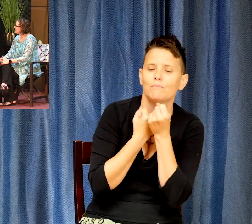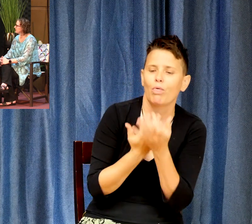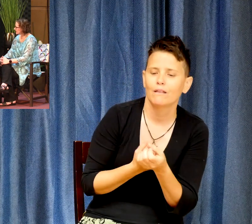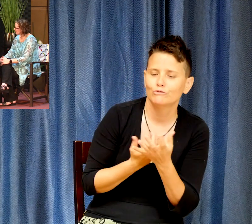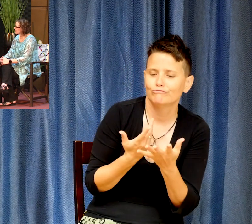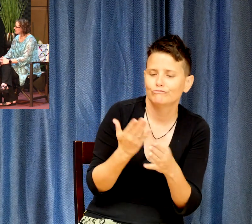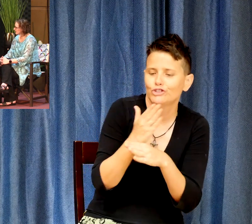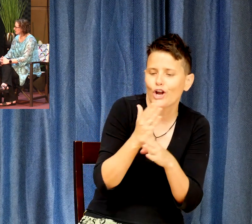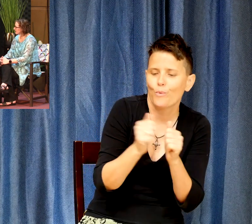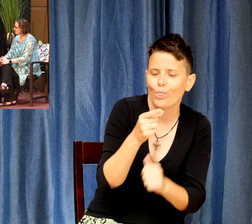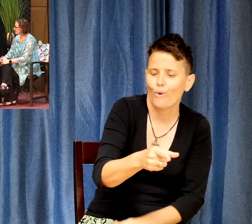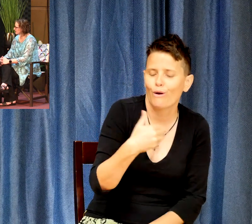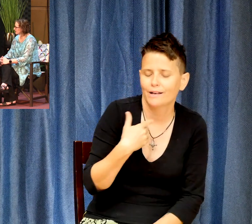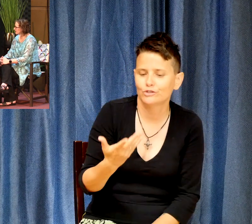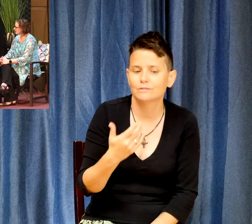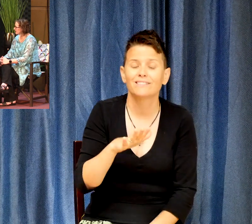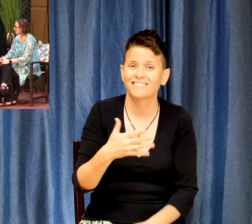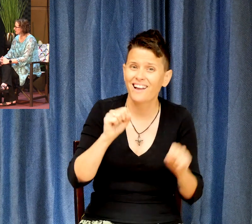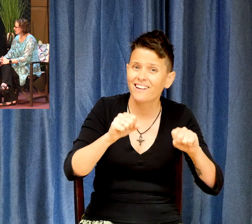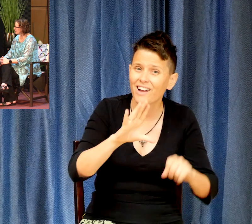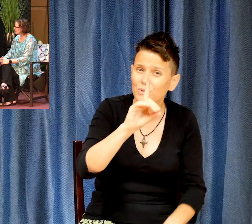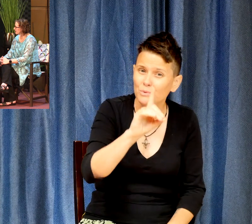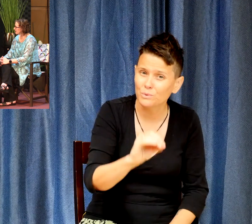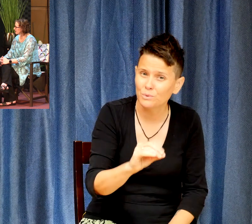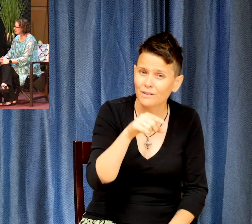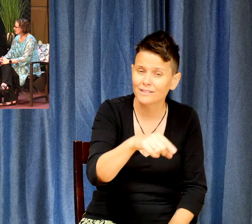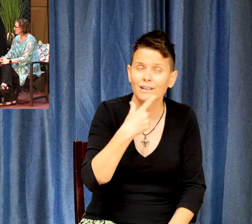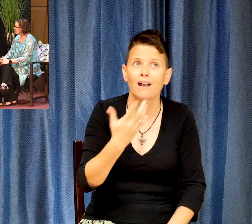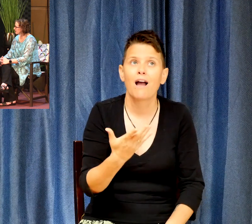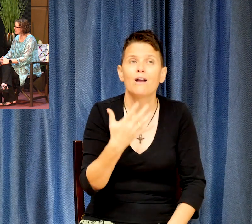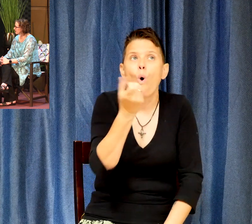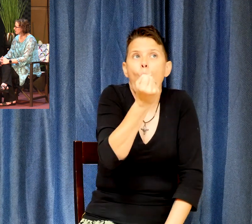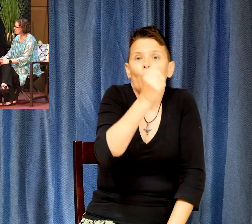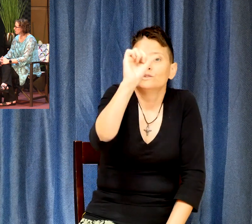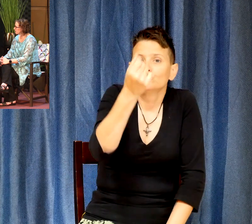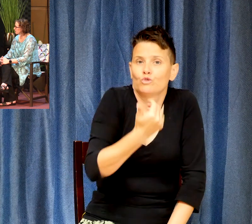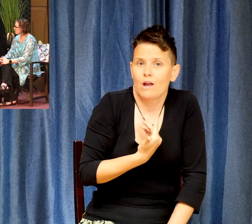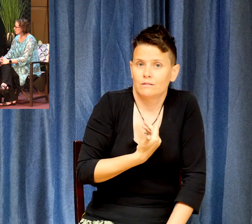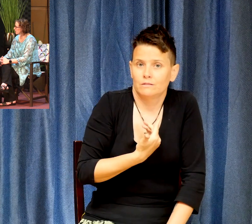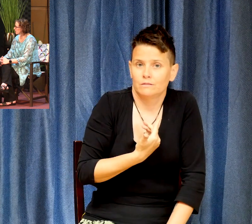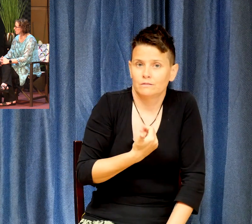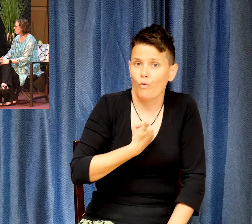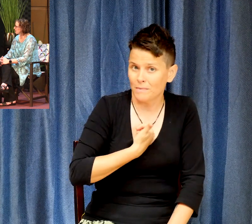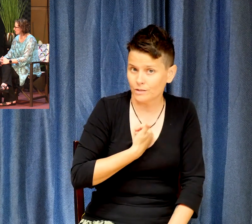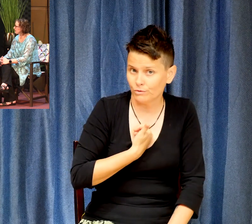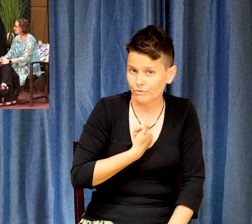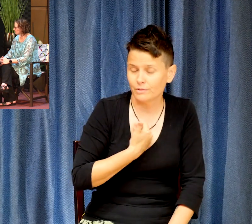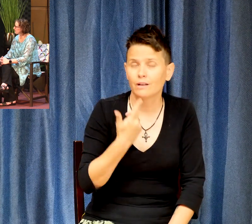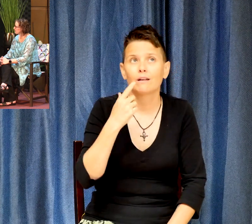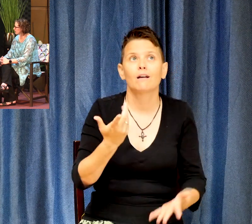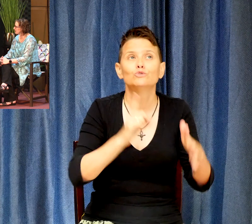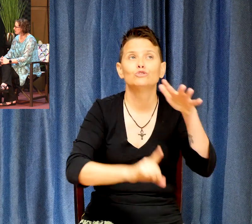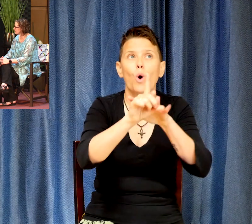of grace? Can I hold this grace for myself, right? Can I still, how can I show up to this and do it